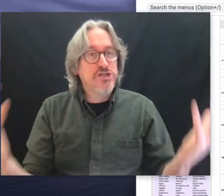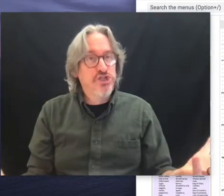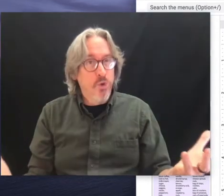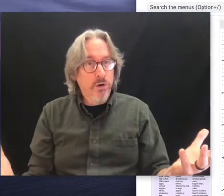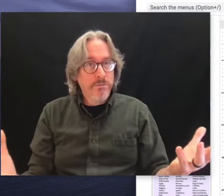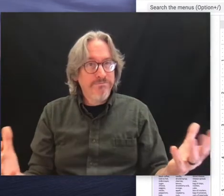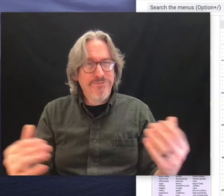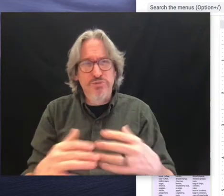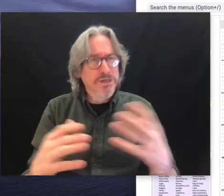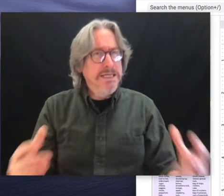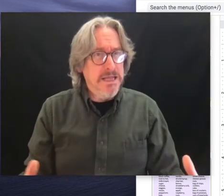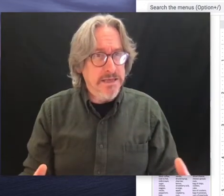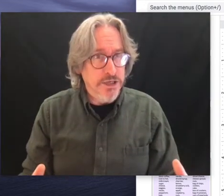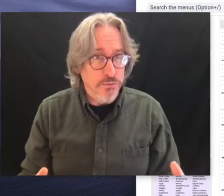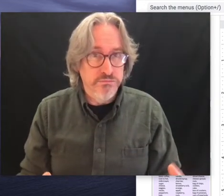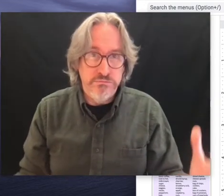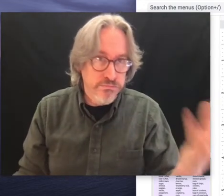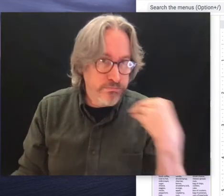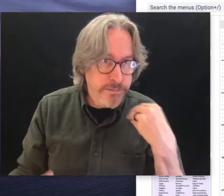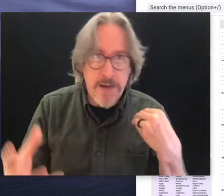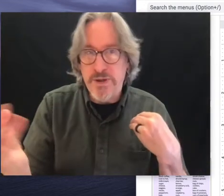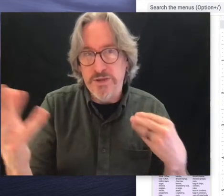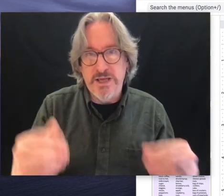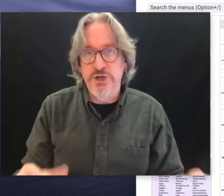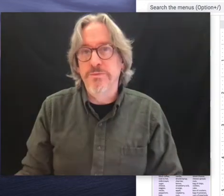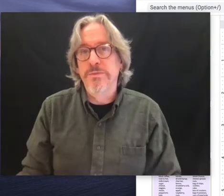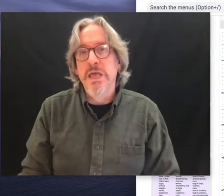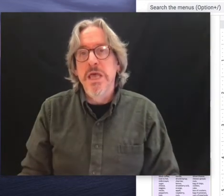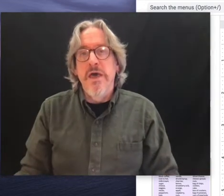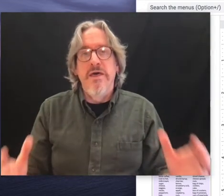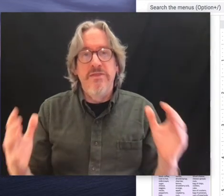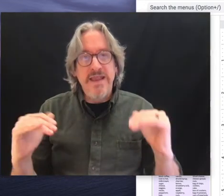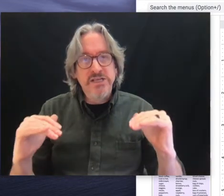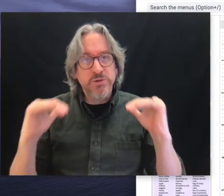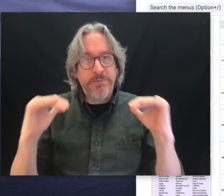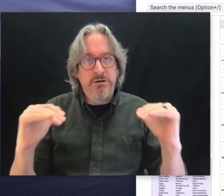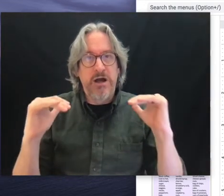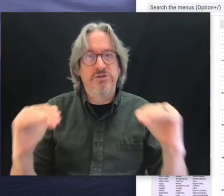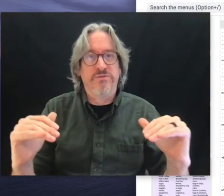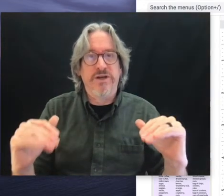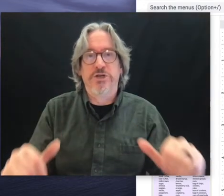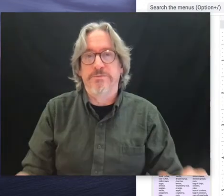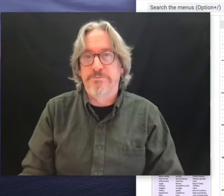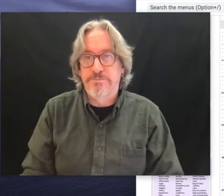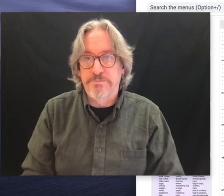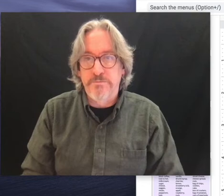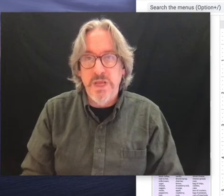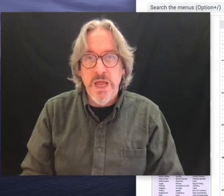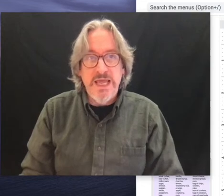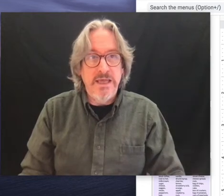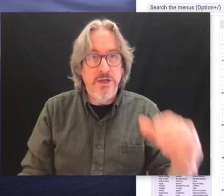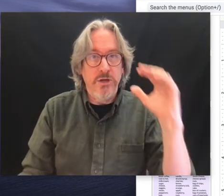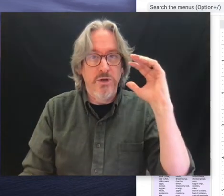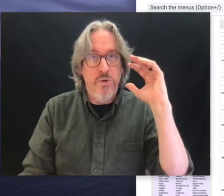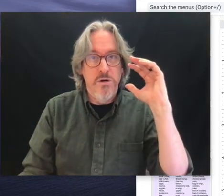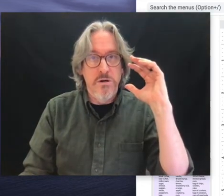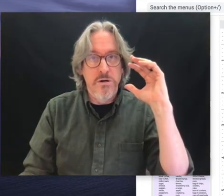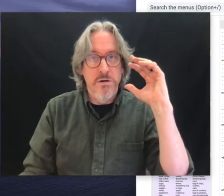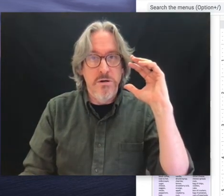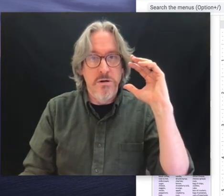in the SOAR, there's really nothing new. Copy what they do. The next one, the pure observation.